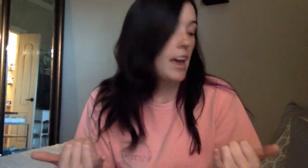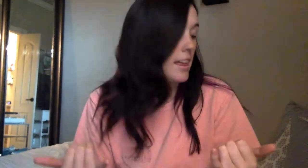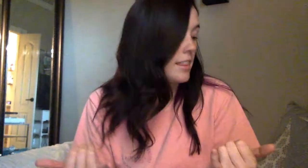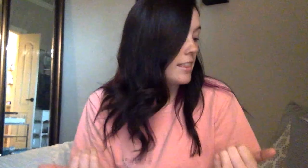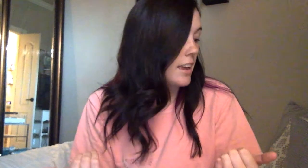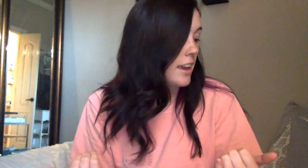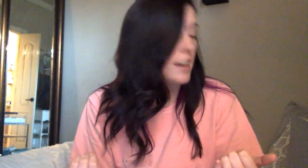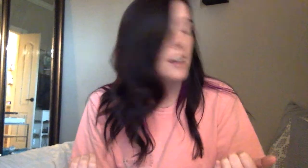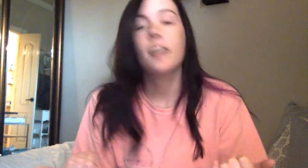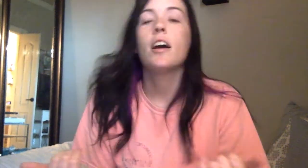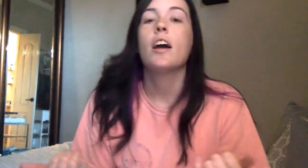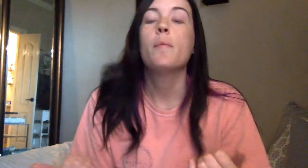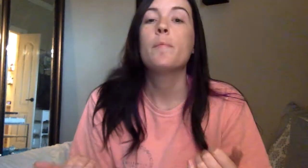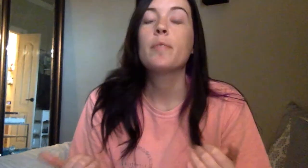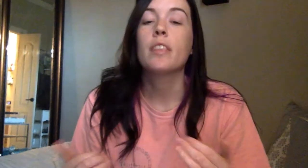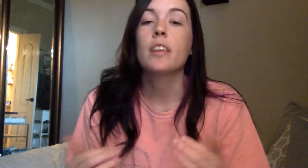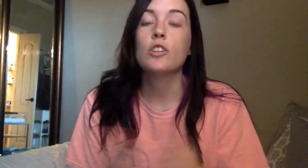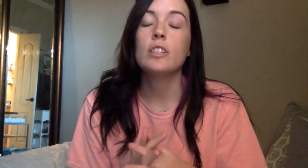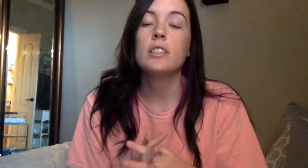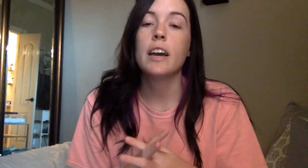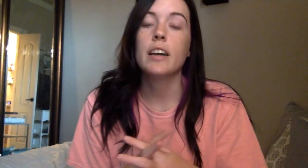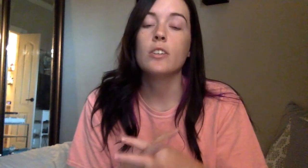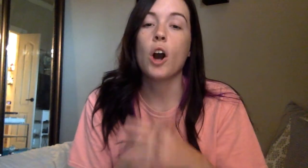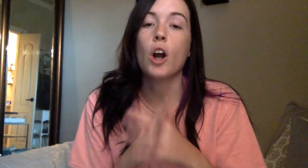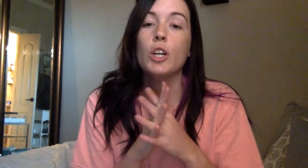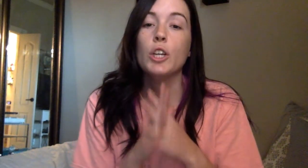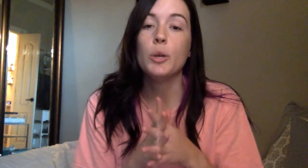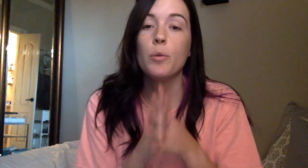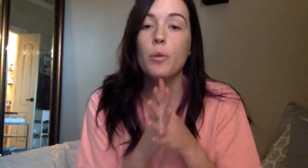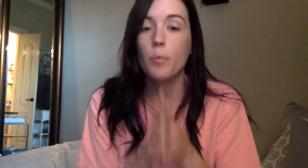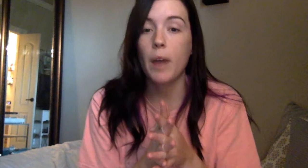And then she says, are you the way?